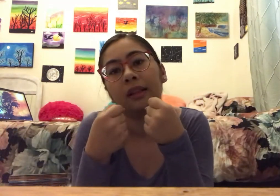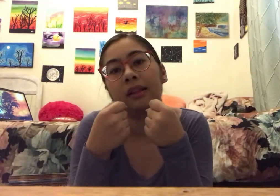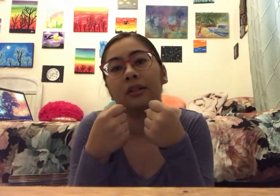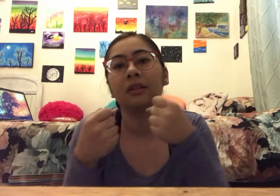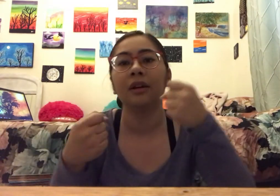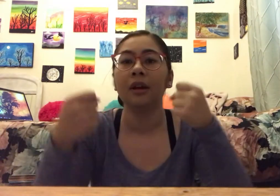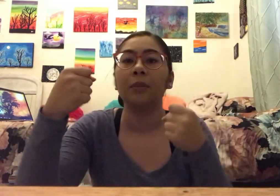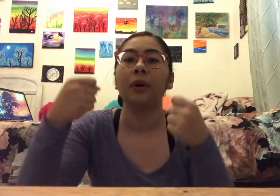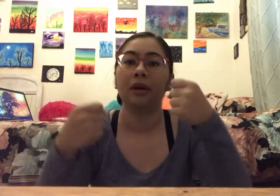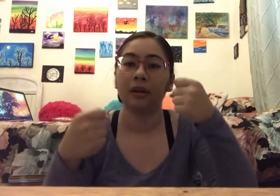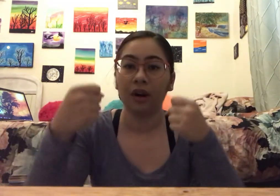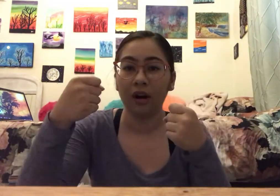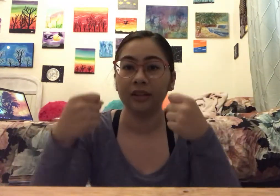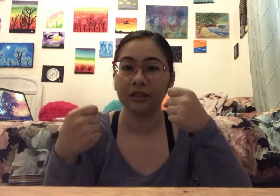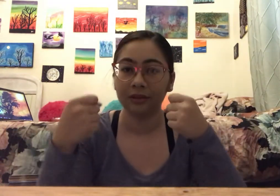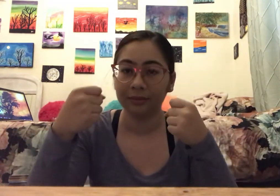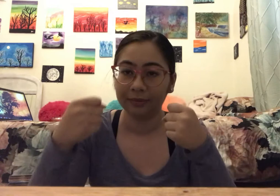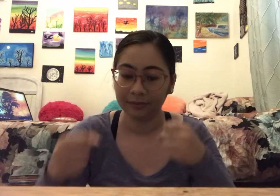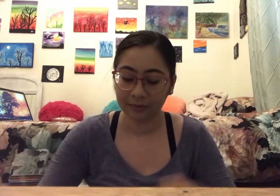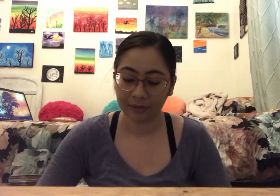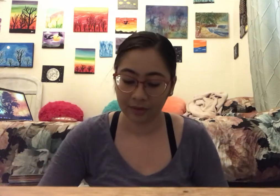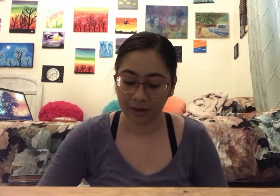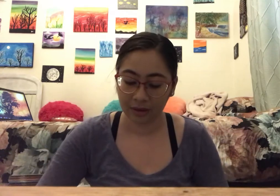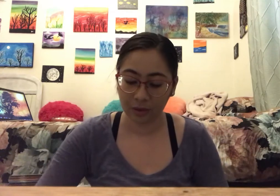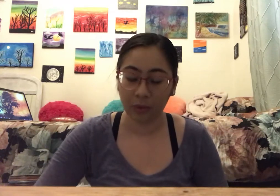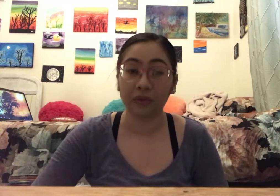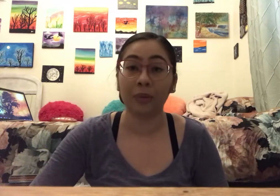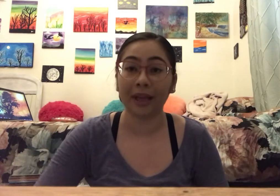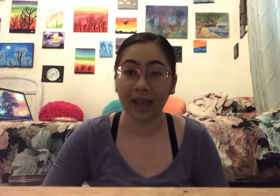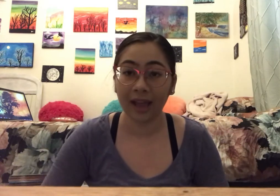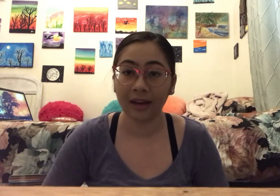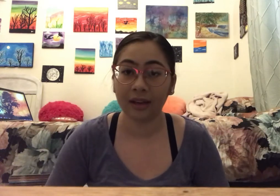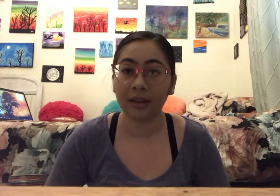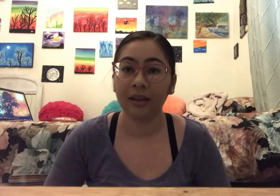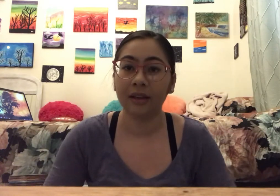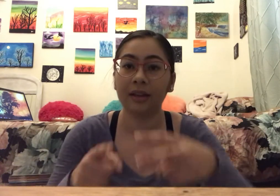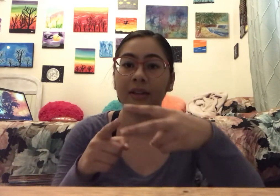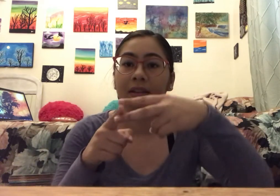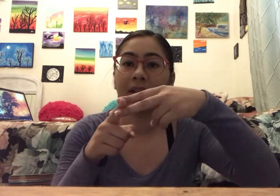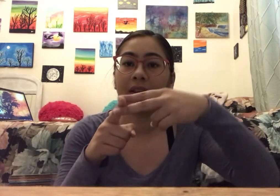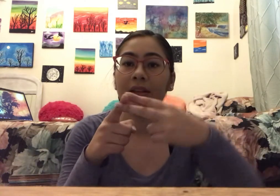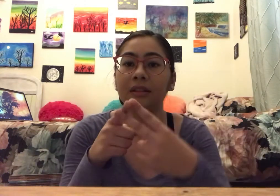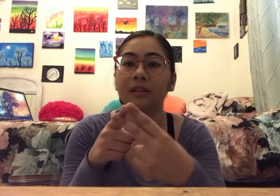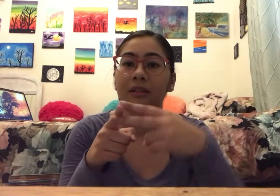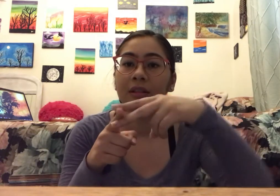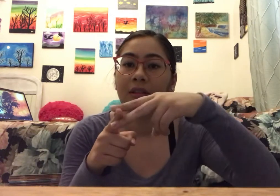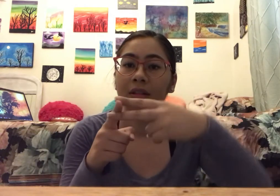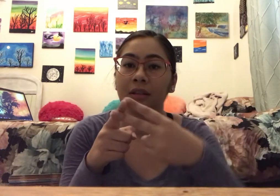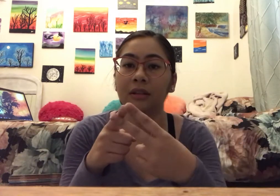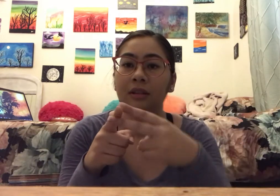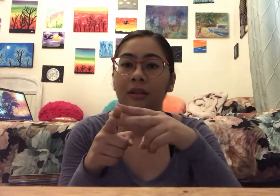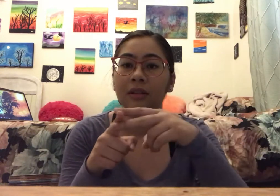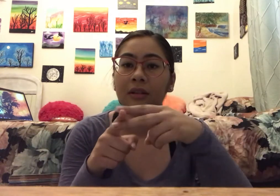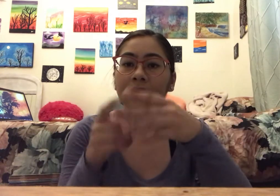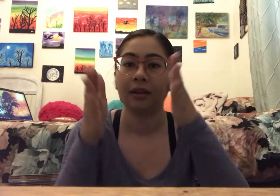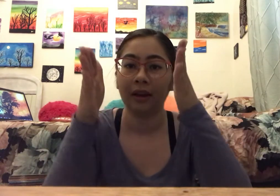this, but cars. And the word for mechanic is like this, and